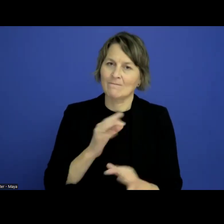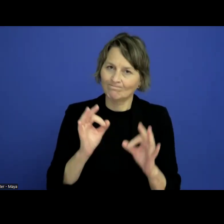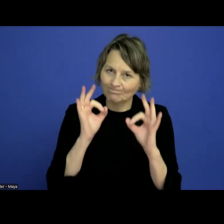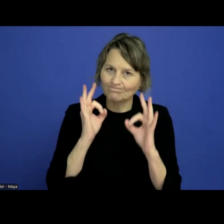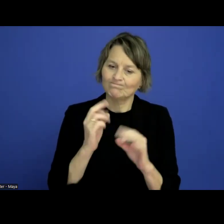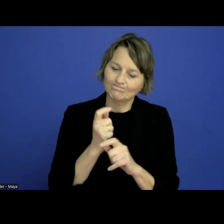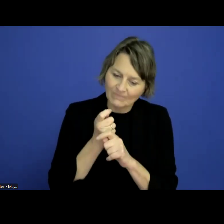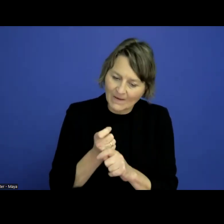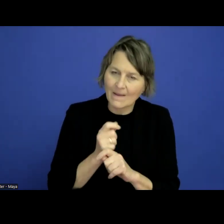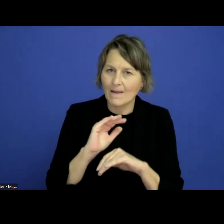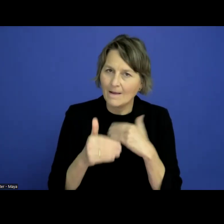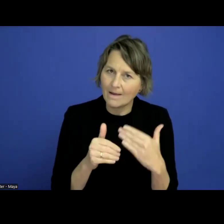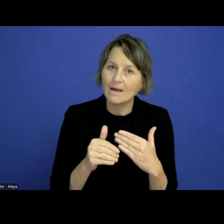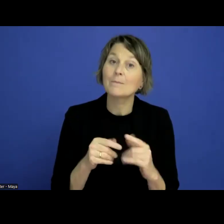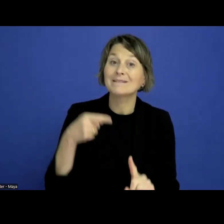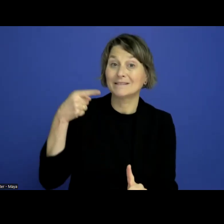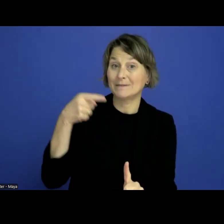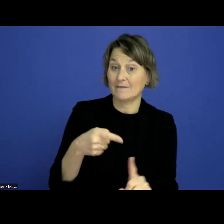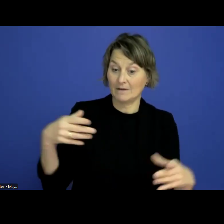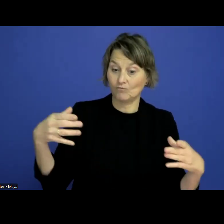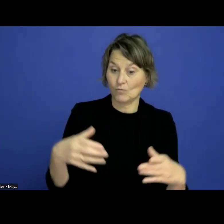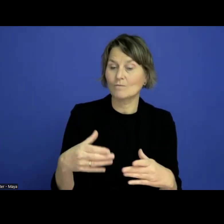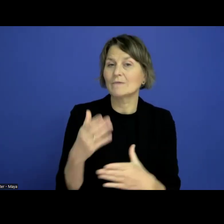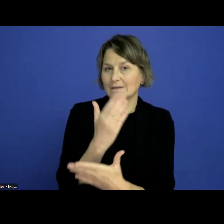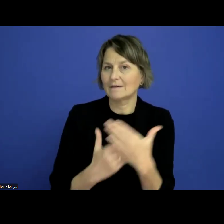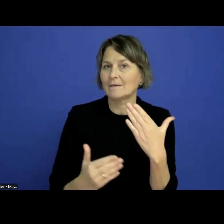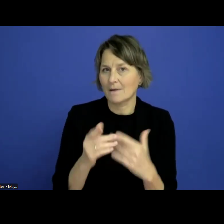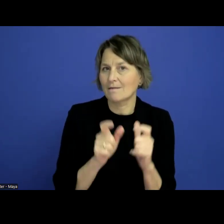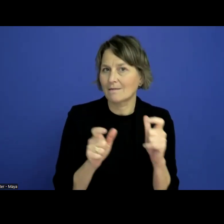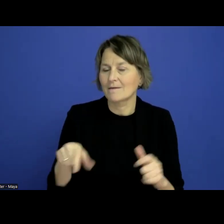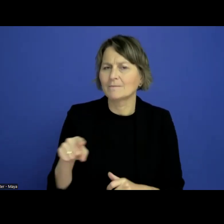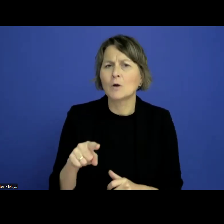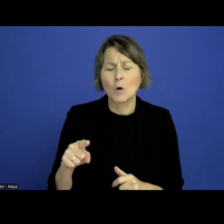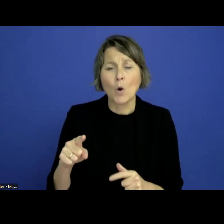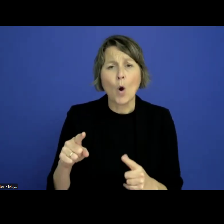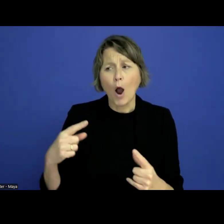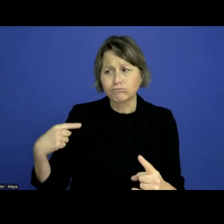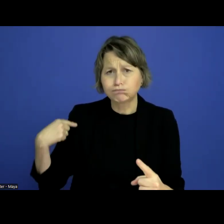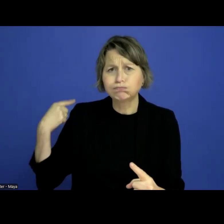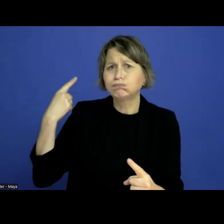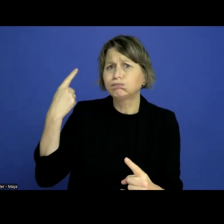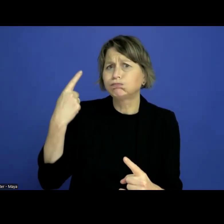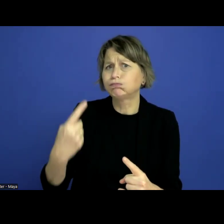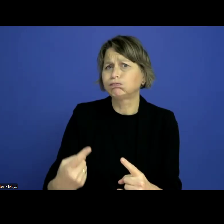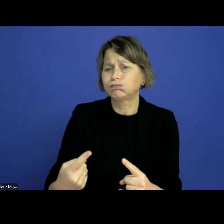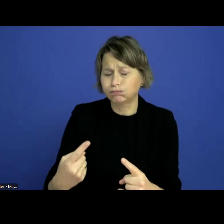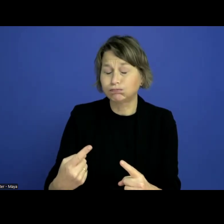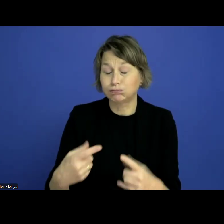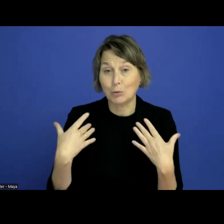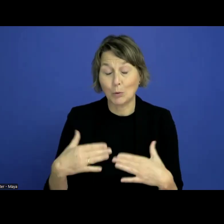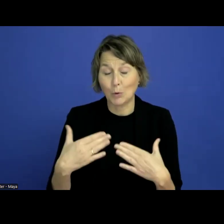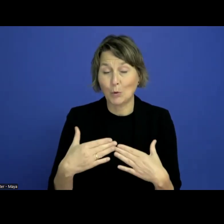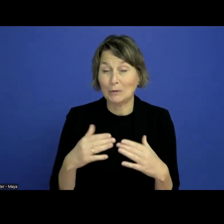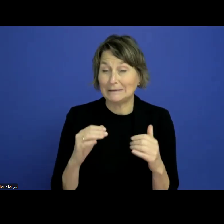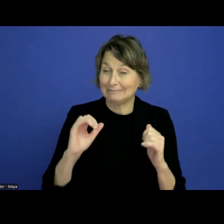with disability, it has been quite a long journey, a long story. So I will try to